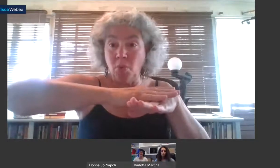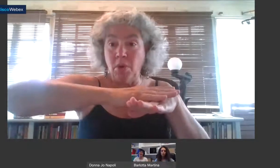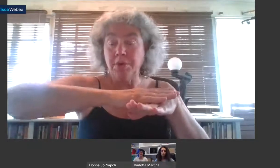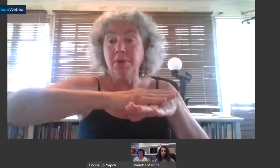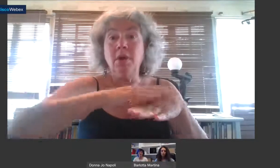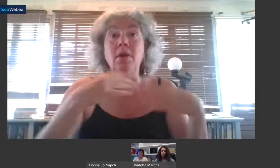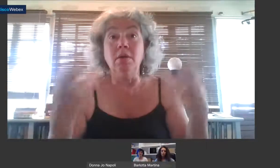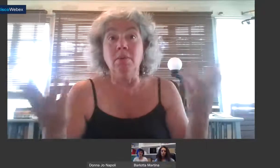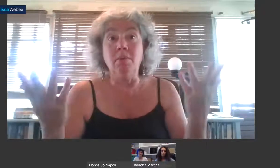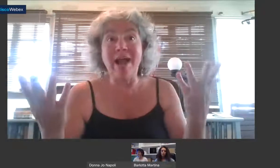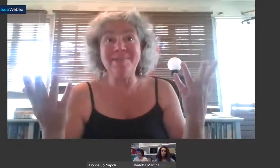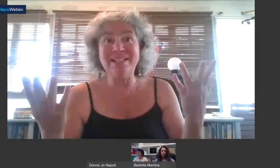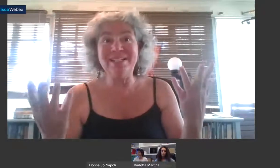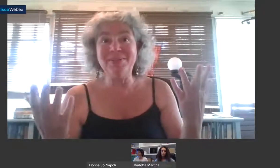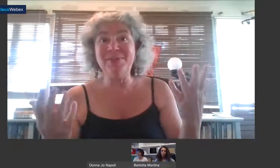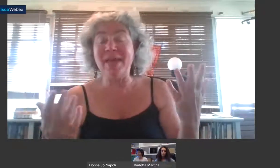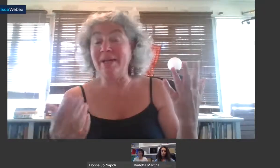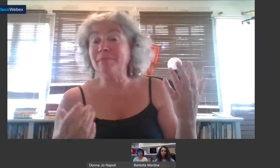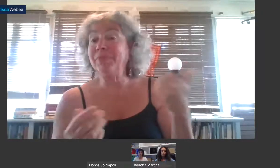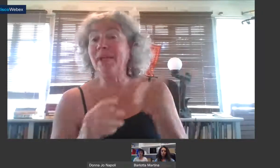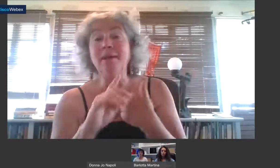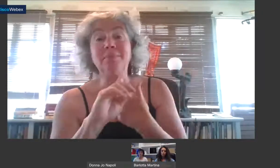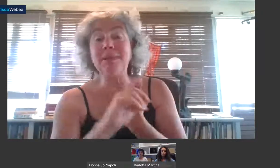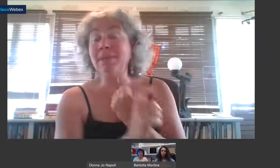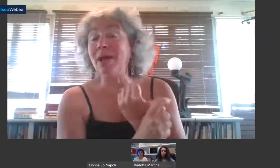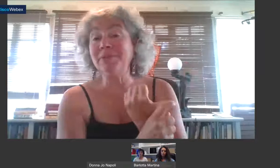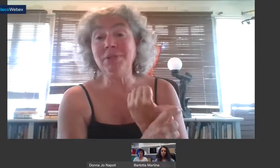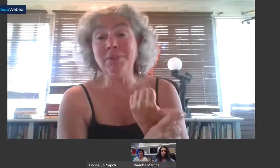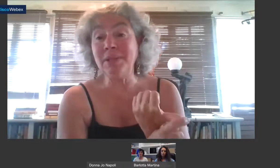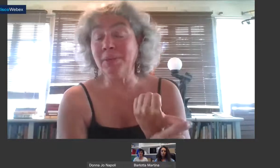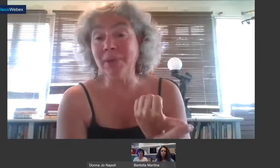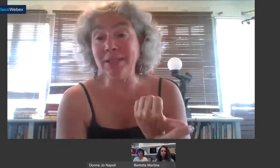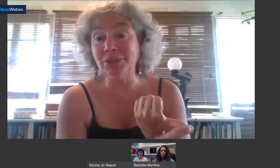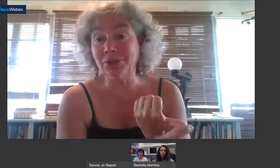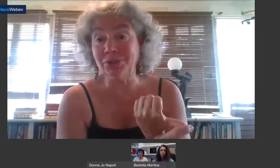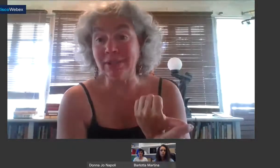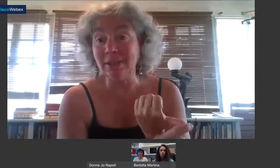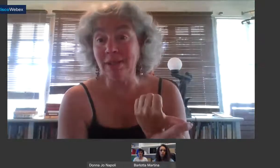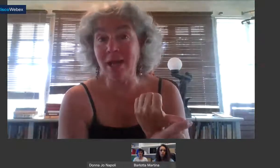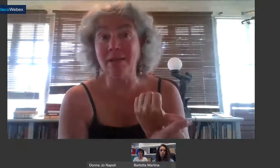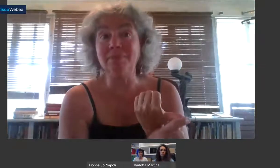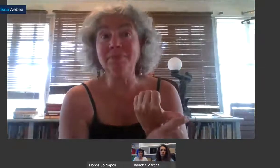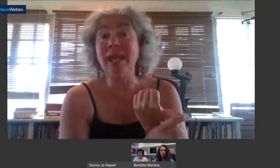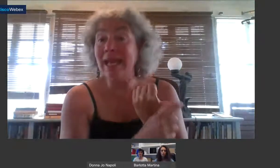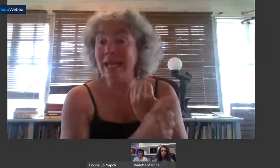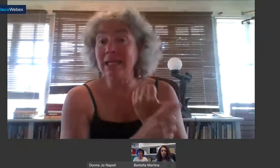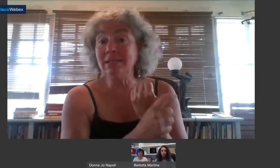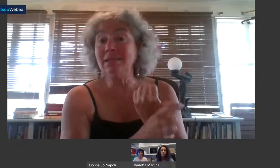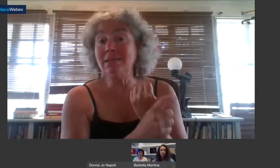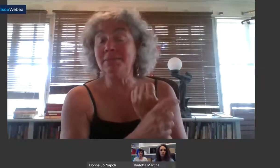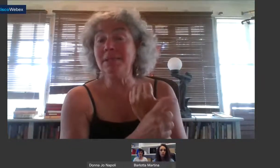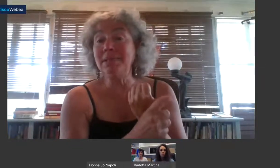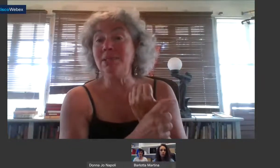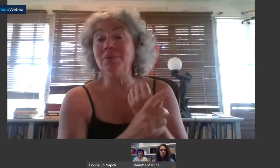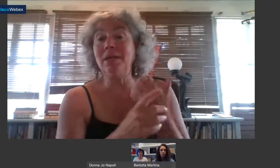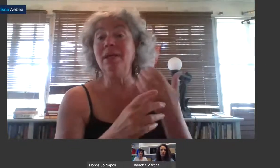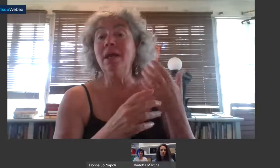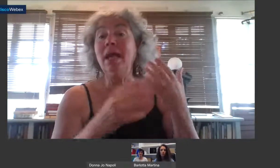worn. Why might you do that? People often do it when they're warning children. And sometimes they do it